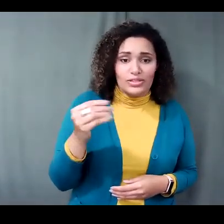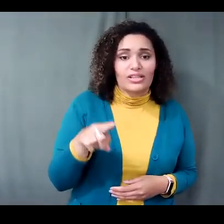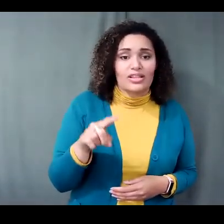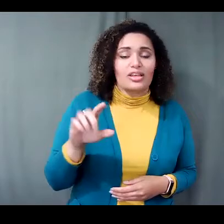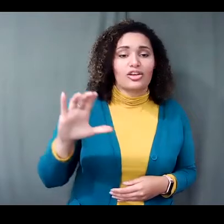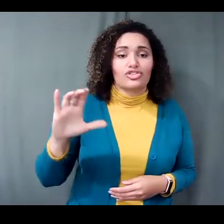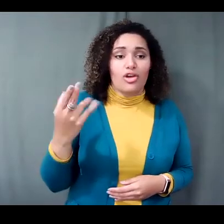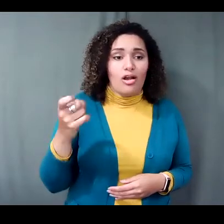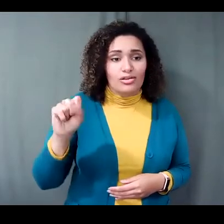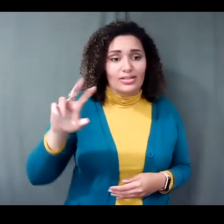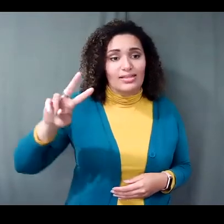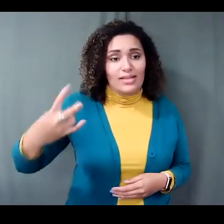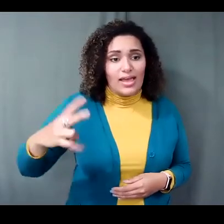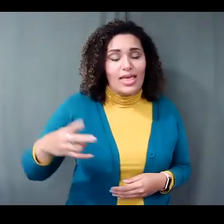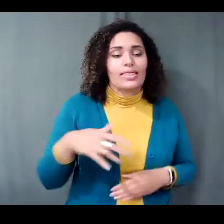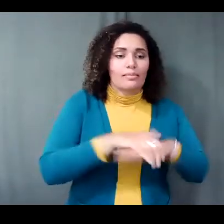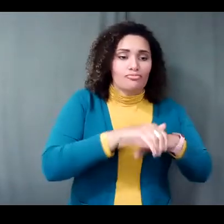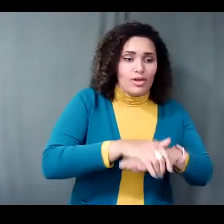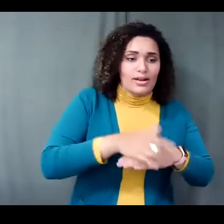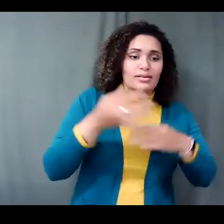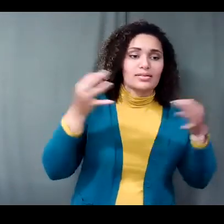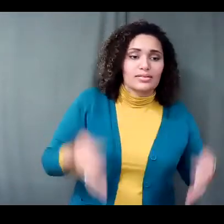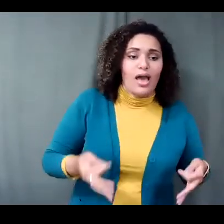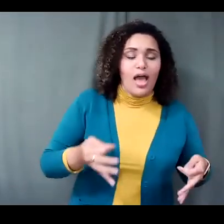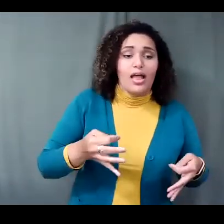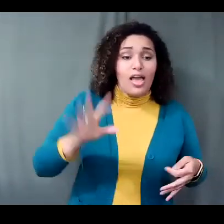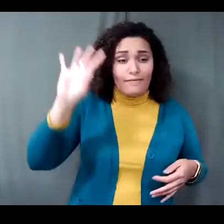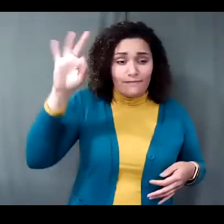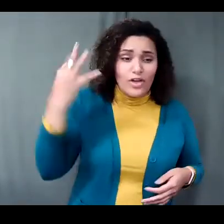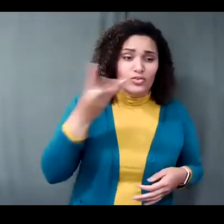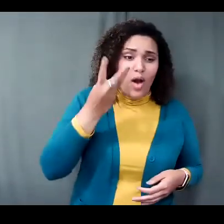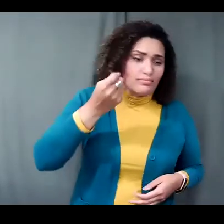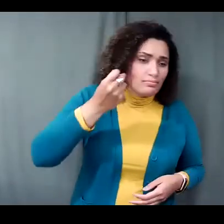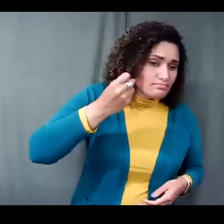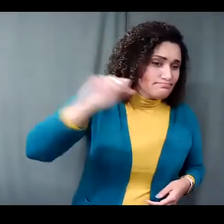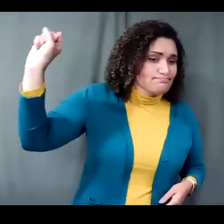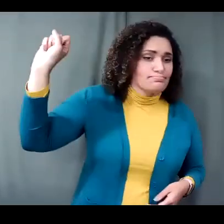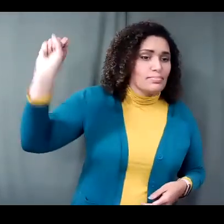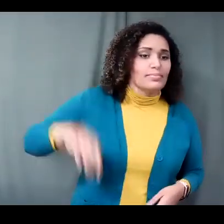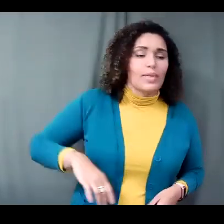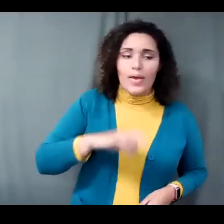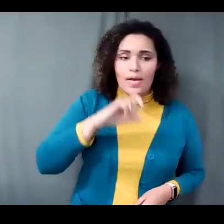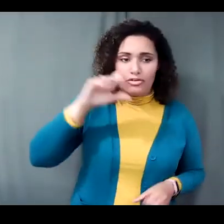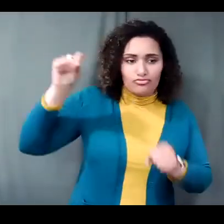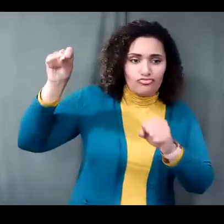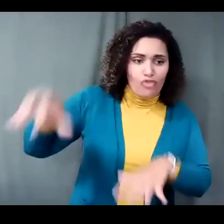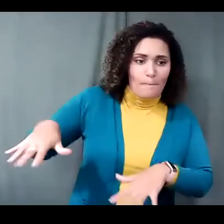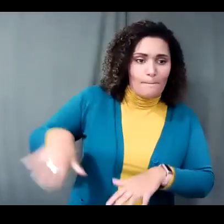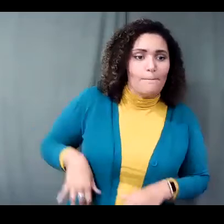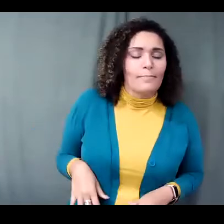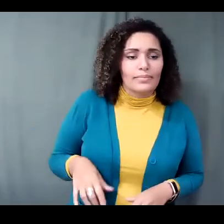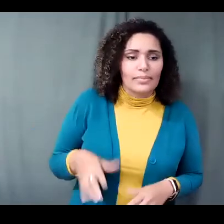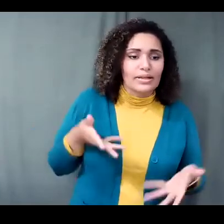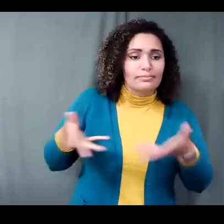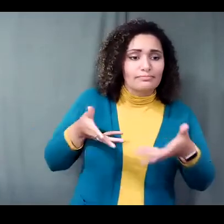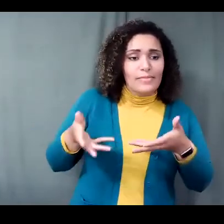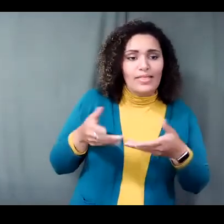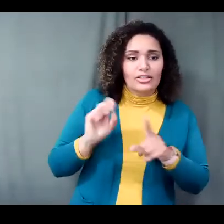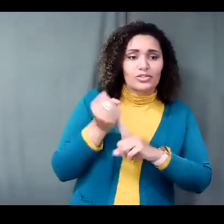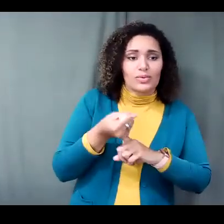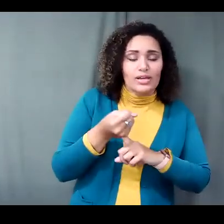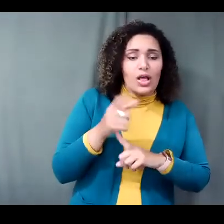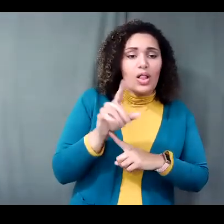going, and the British decided that they were going to boycott all French wine. That was one of their strategies. and trying to deal with this situation. And Louis said,